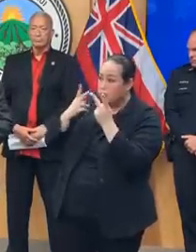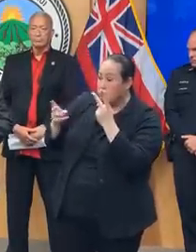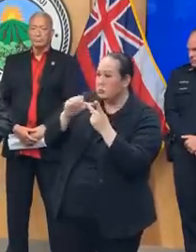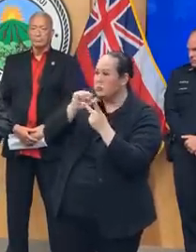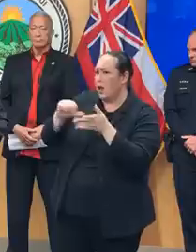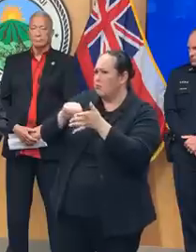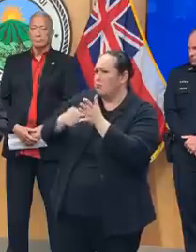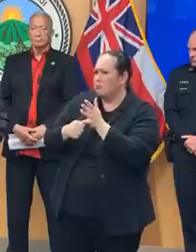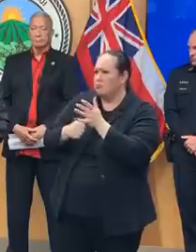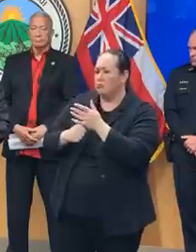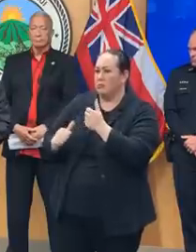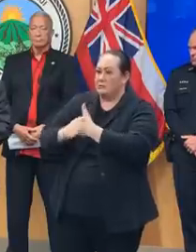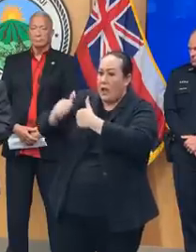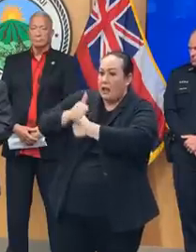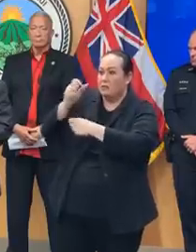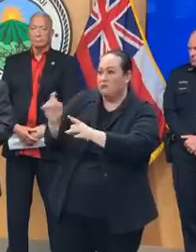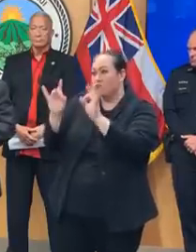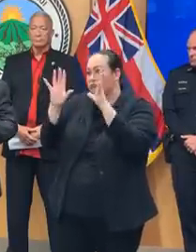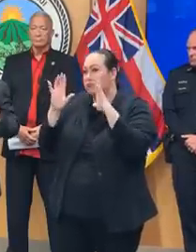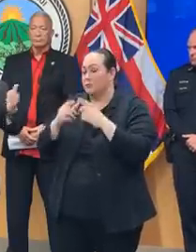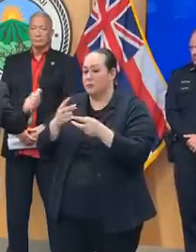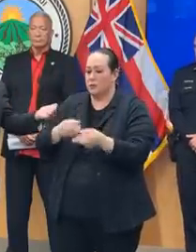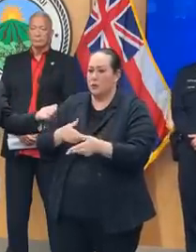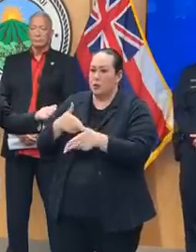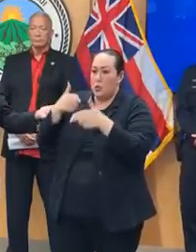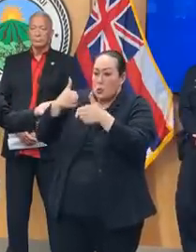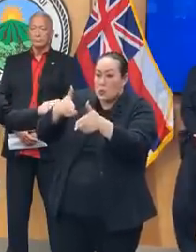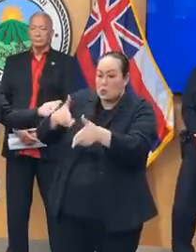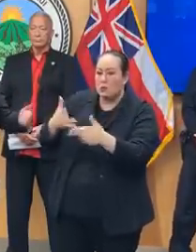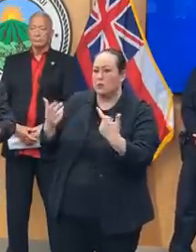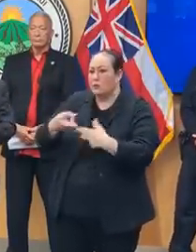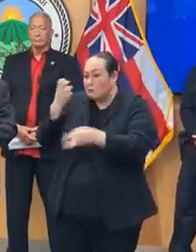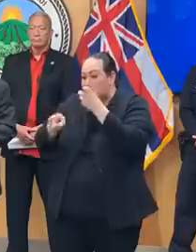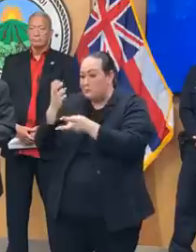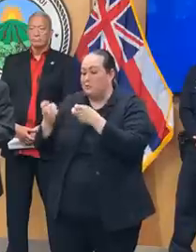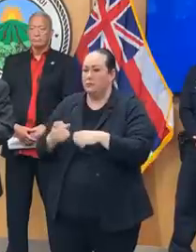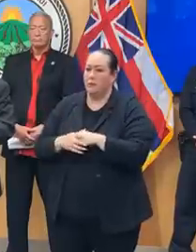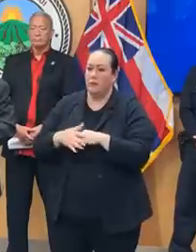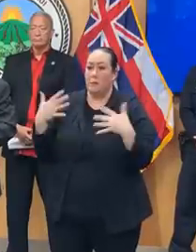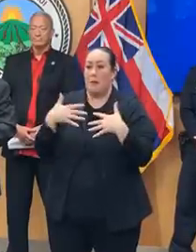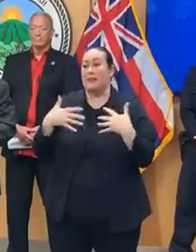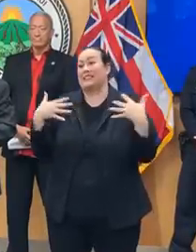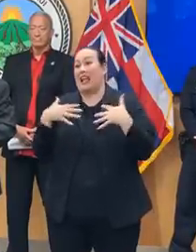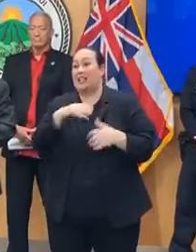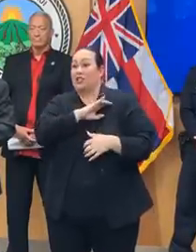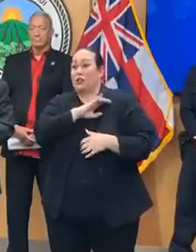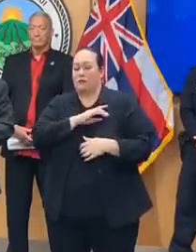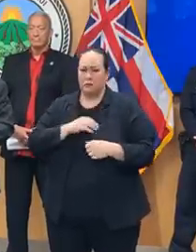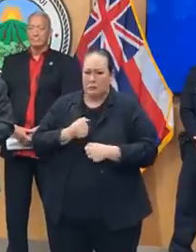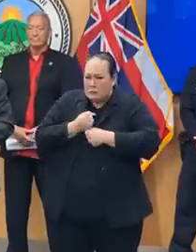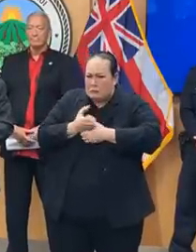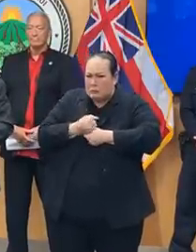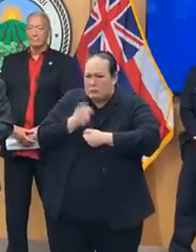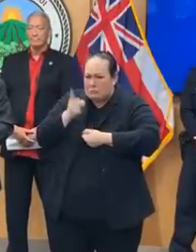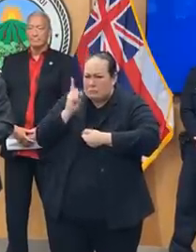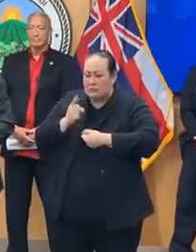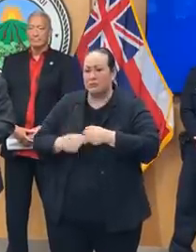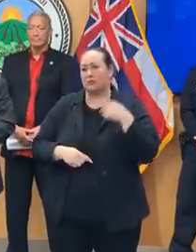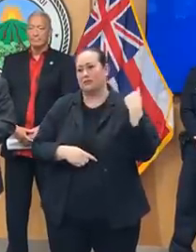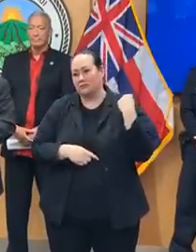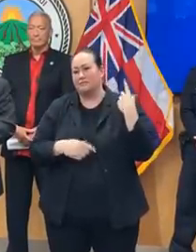not significant looting, probably because they're just too afraid to deal with the chief of police when he yells at all of us.